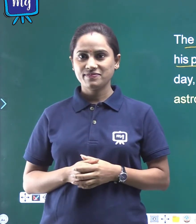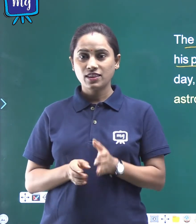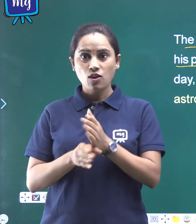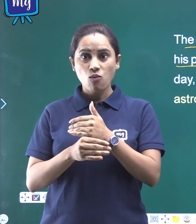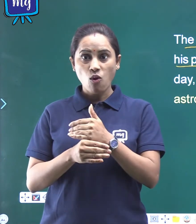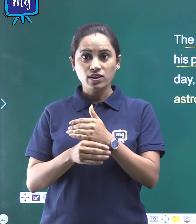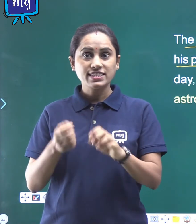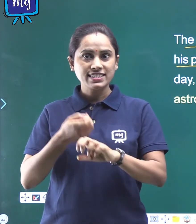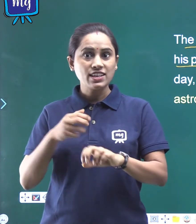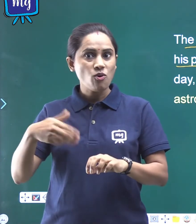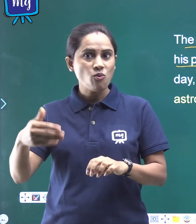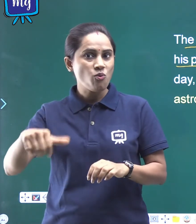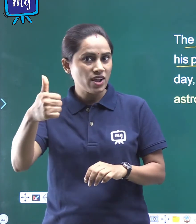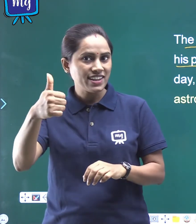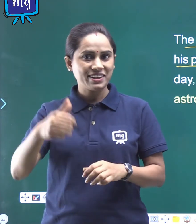was working.